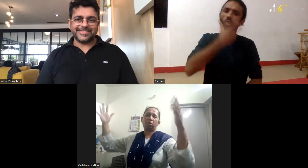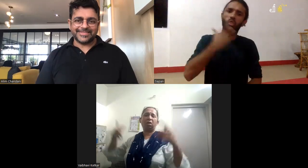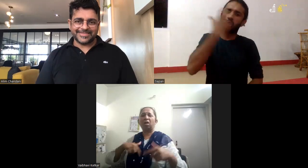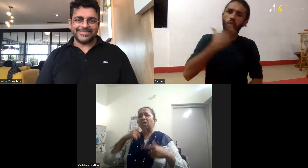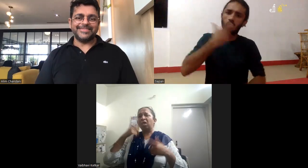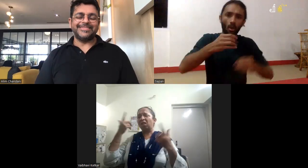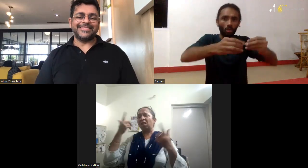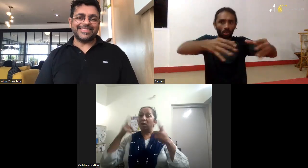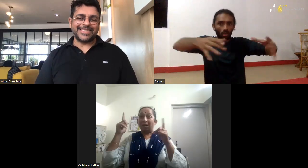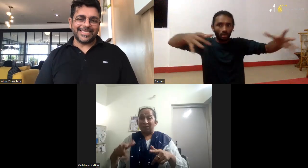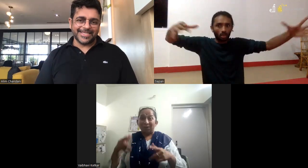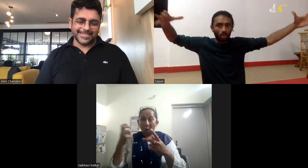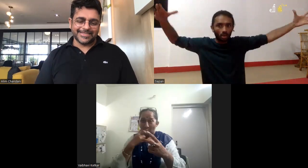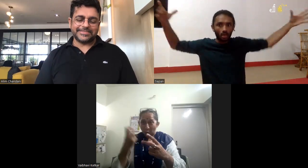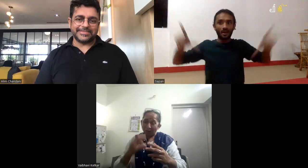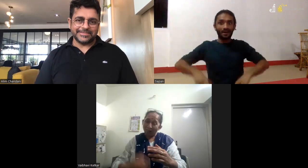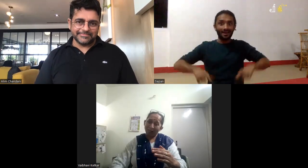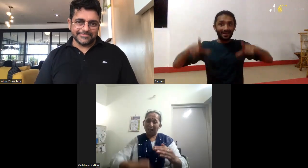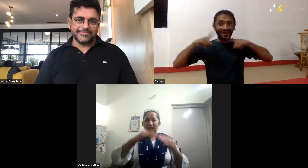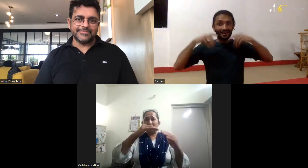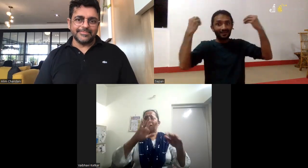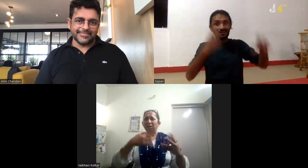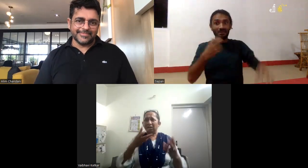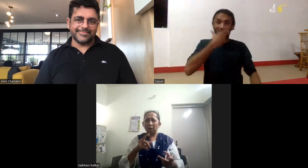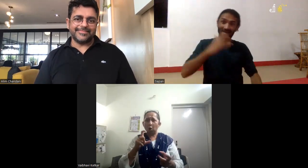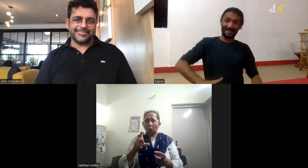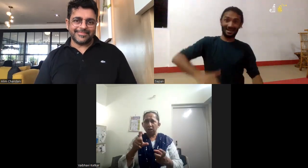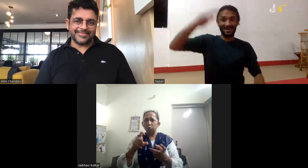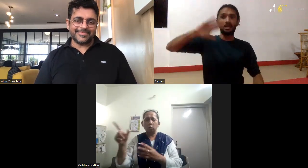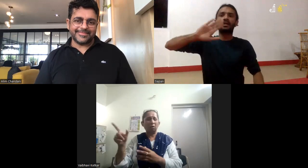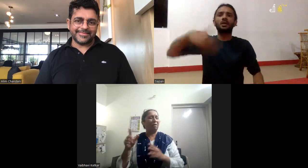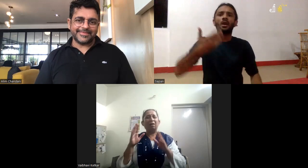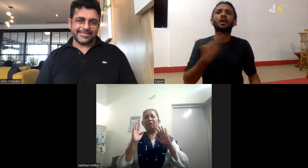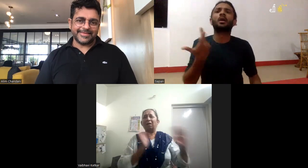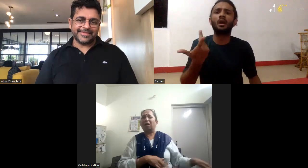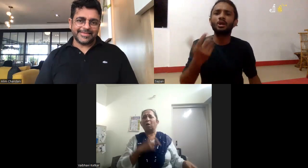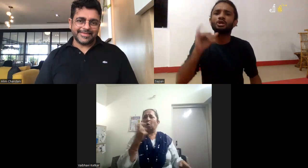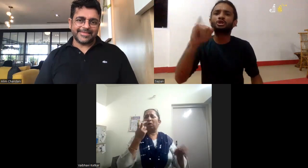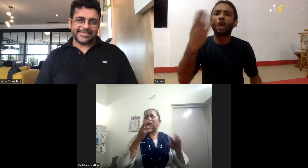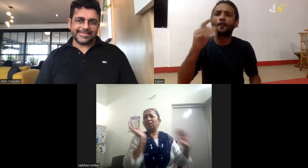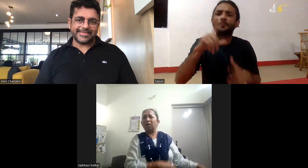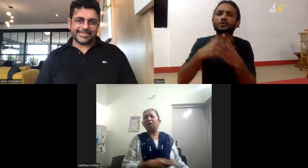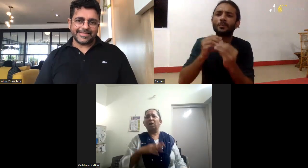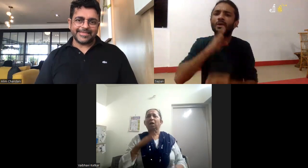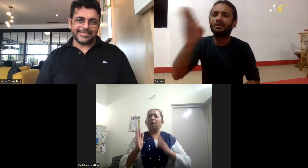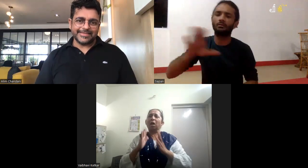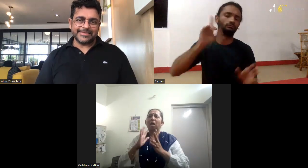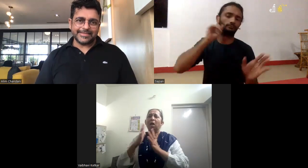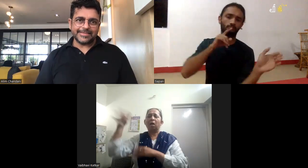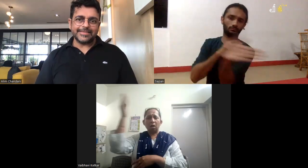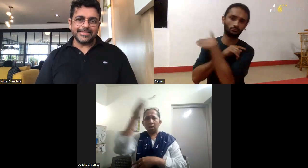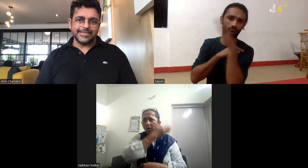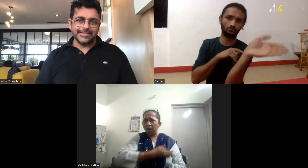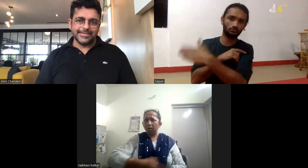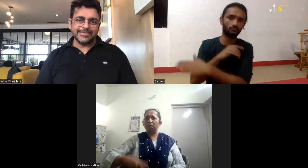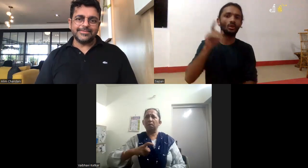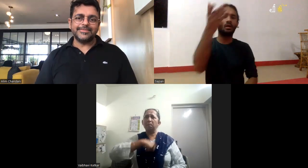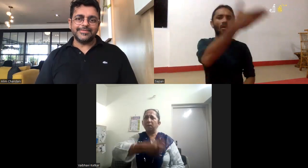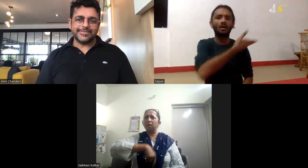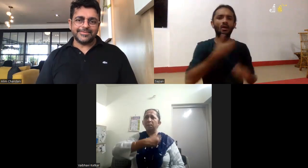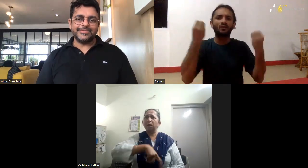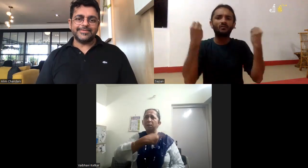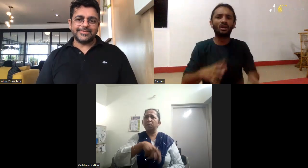Vaibhavi, yeah. Hi. So I'm from Pune. So we have